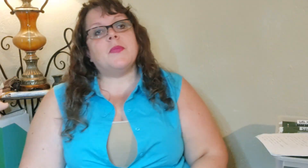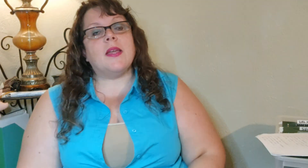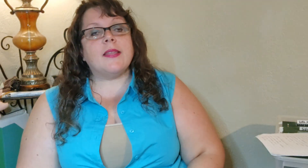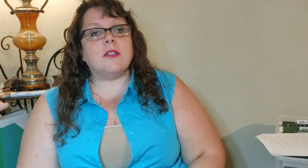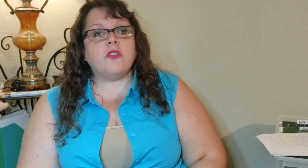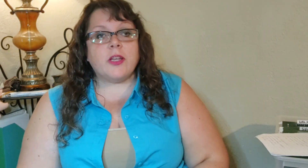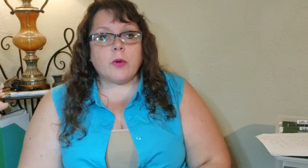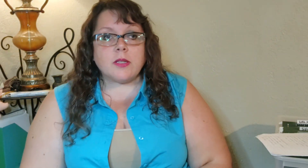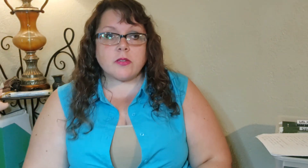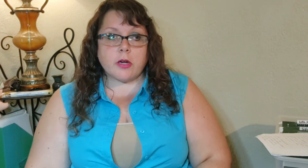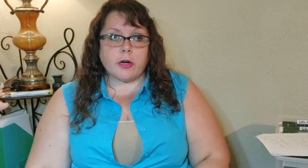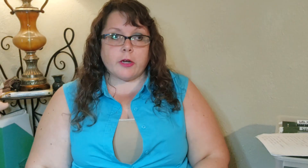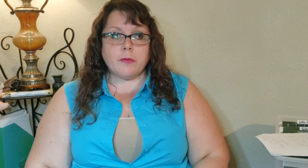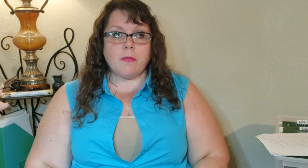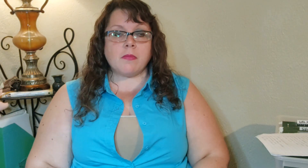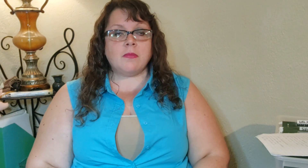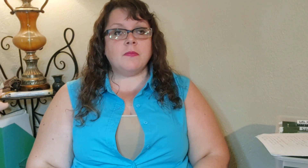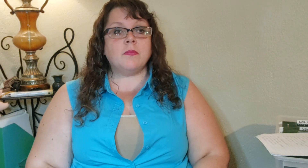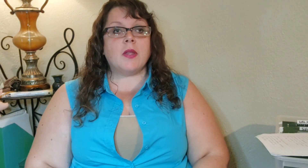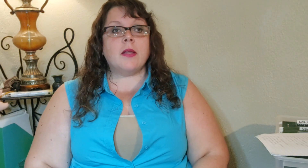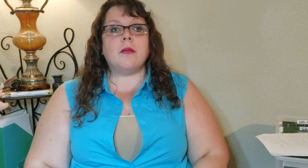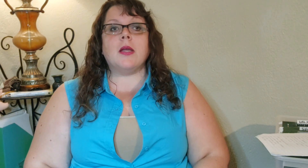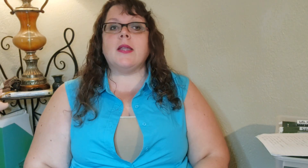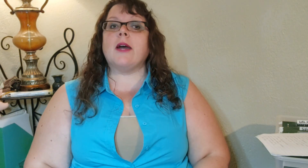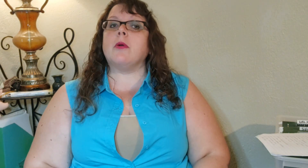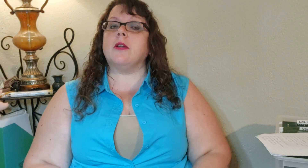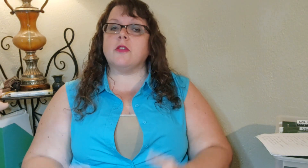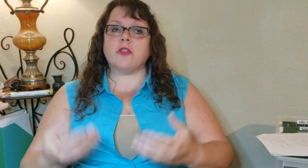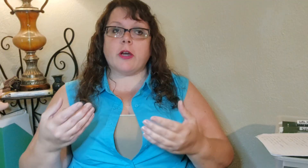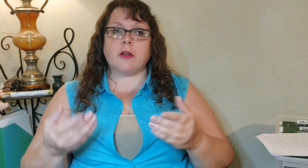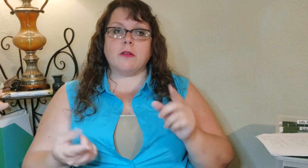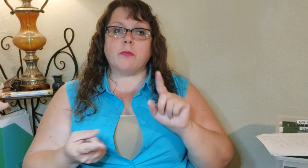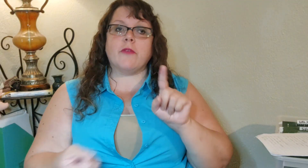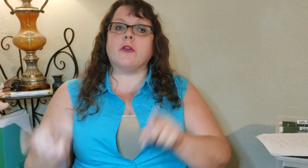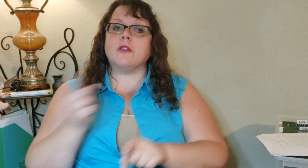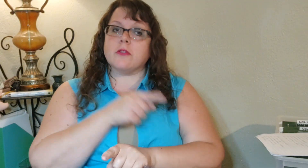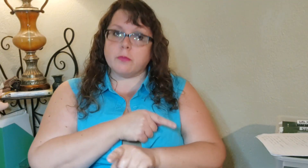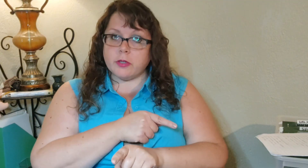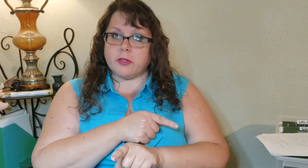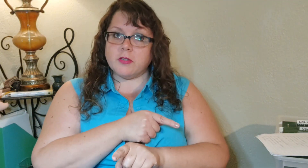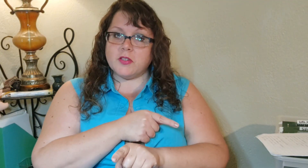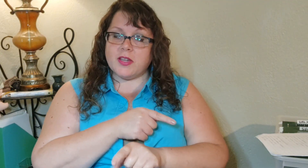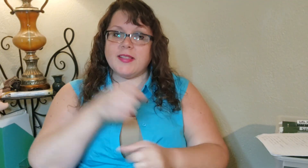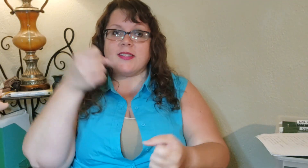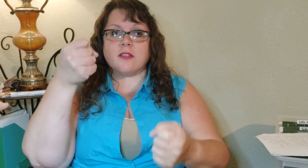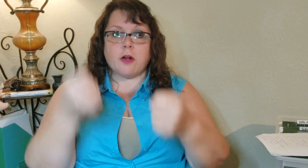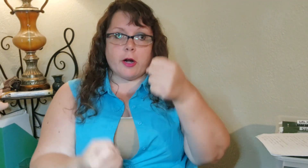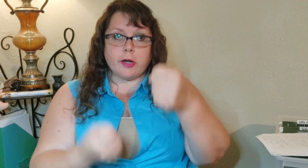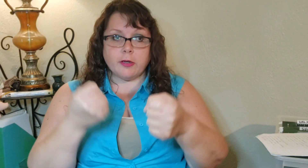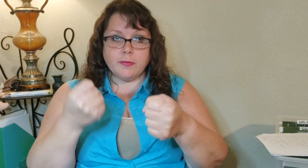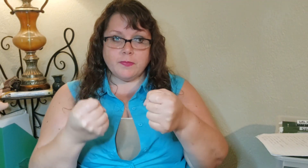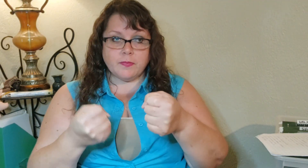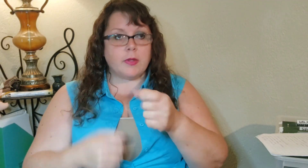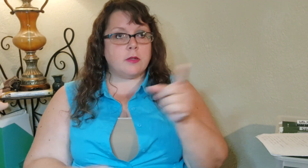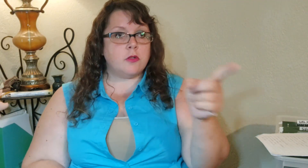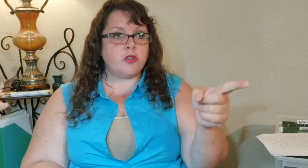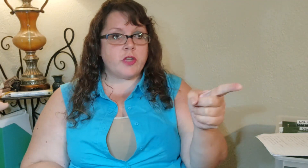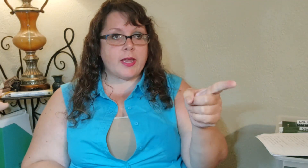And then she wants car. And now we're going to start reverse the words, and it's car,